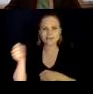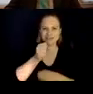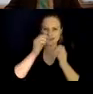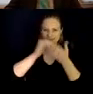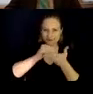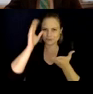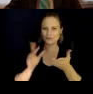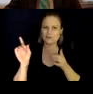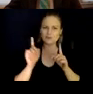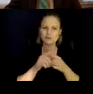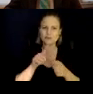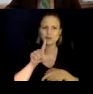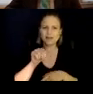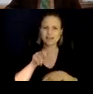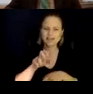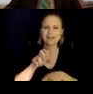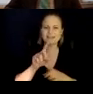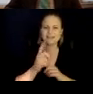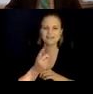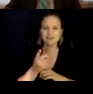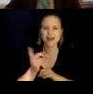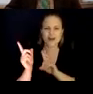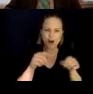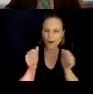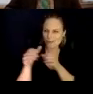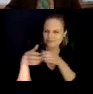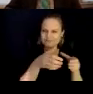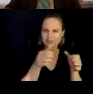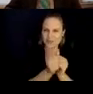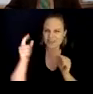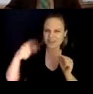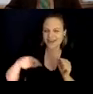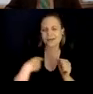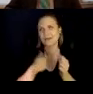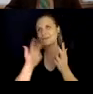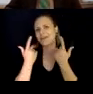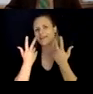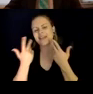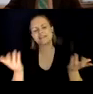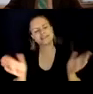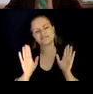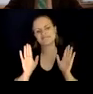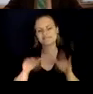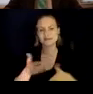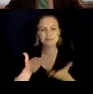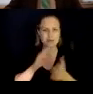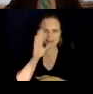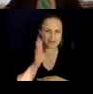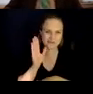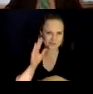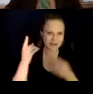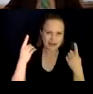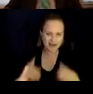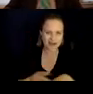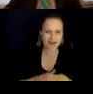District and go to these places with them? And we kind of laughed, knowing that, that was probably not ever going to happen.